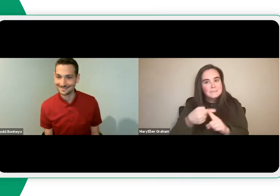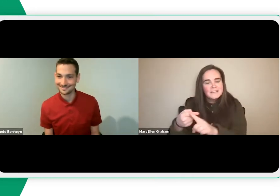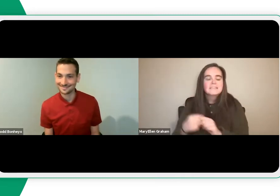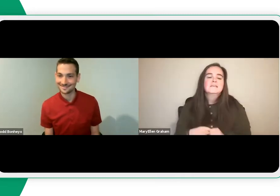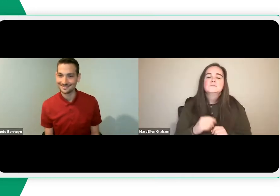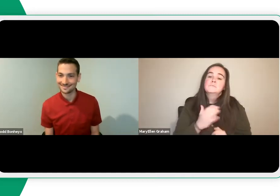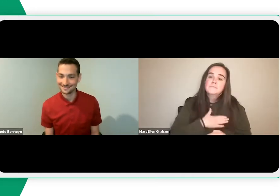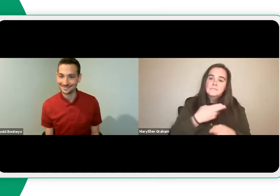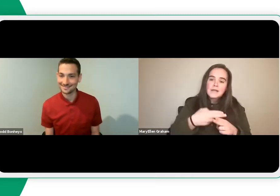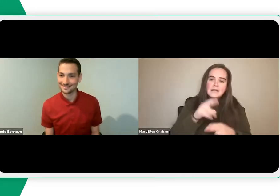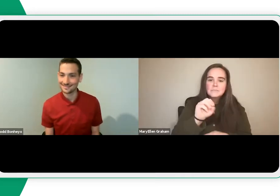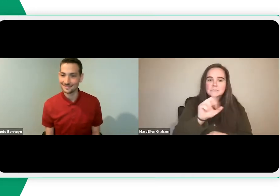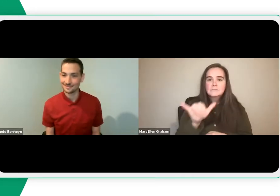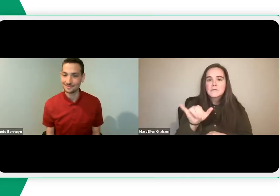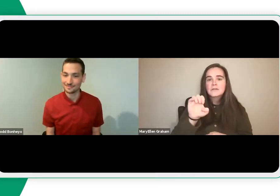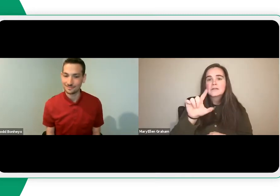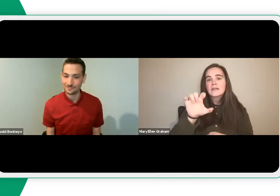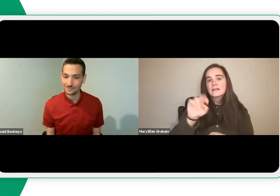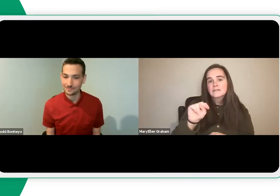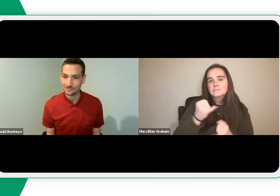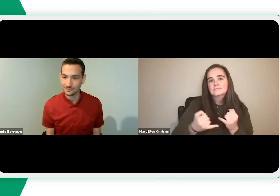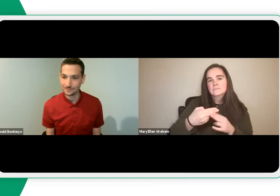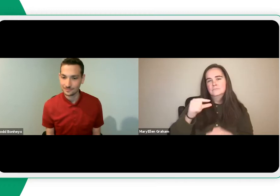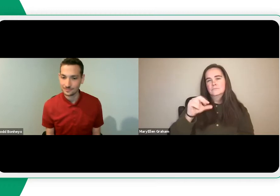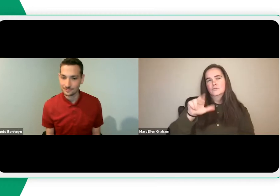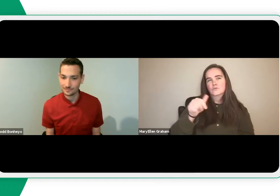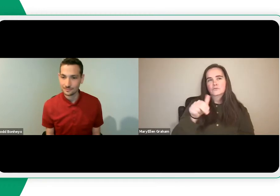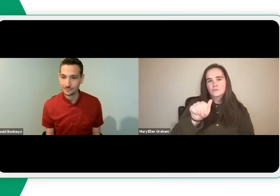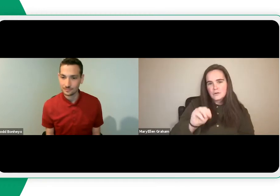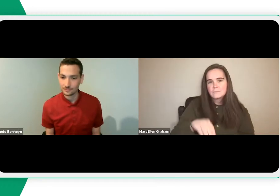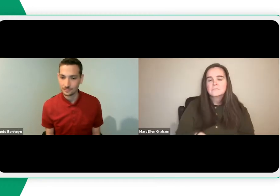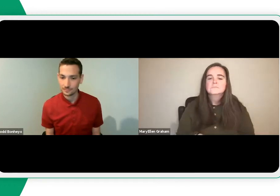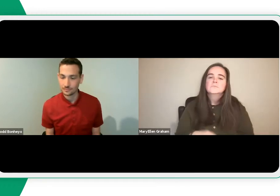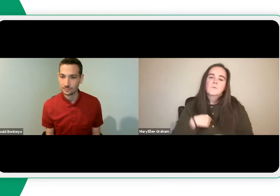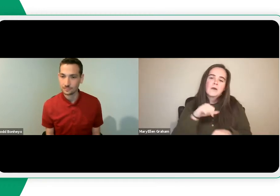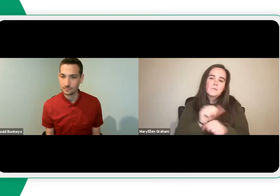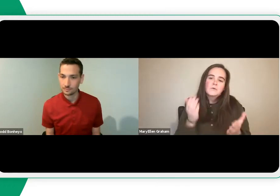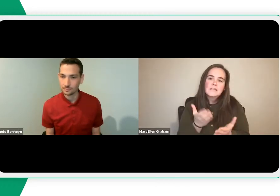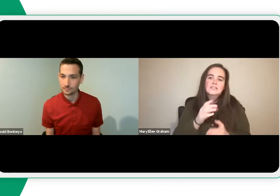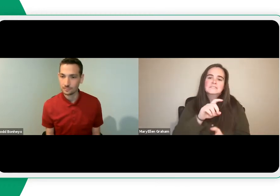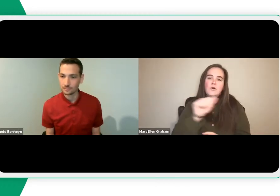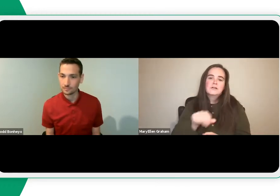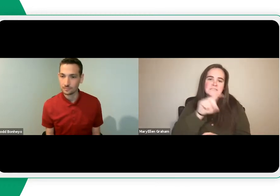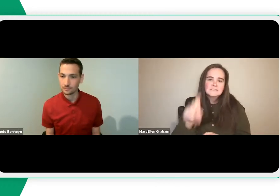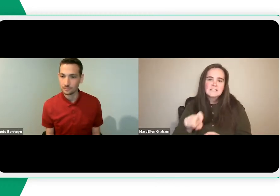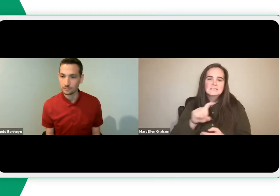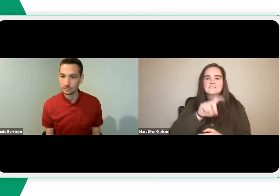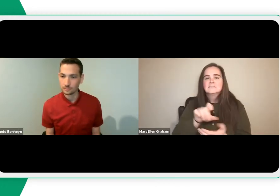Now, a slide about us. The faces you're starting to get used to seeing every month. I'm Mary Ellen